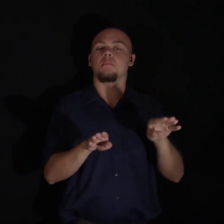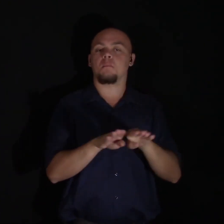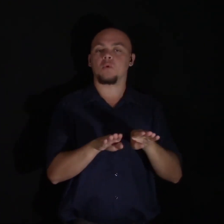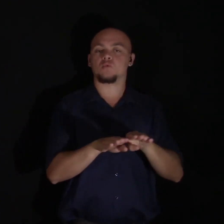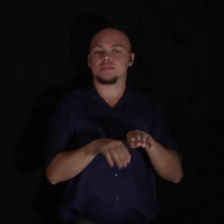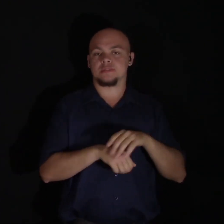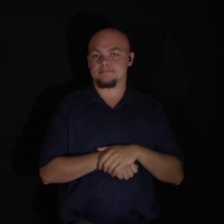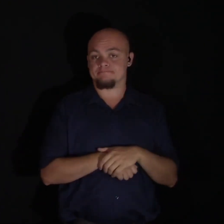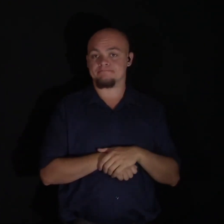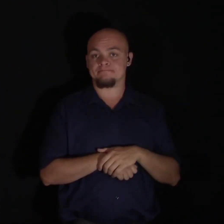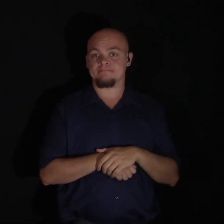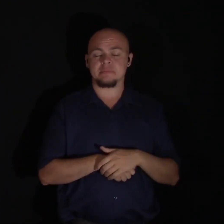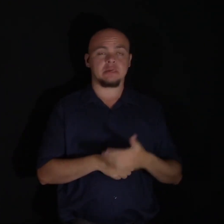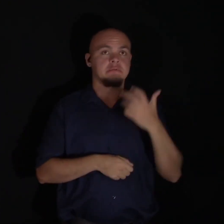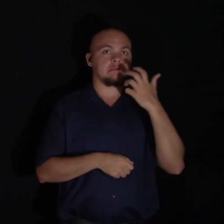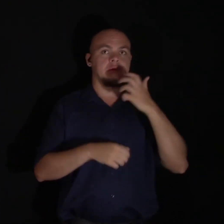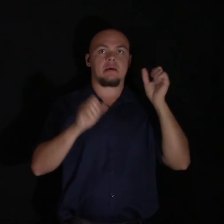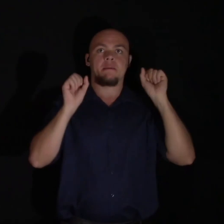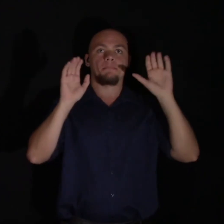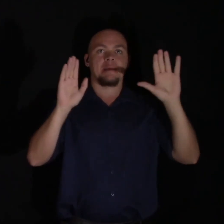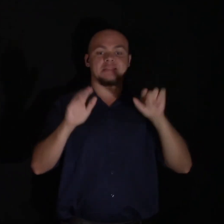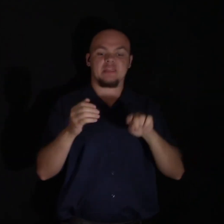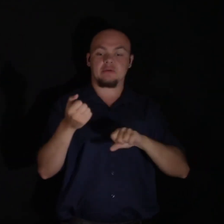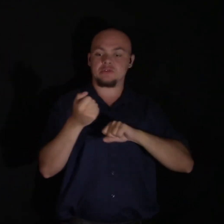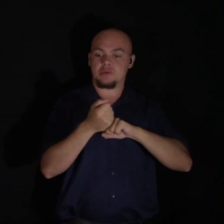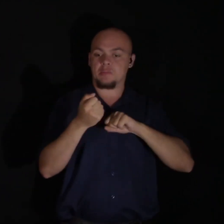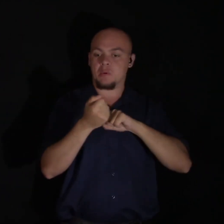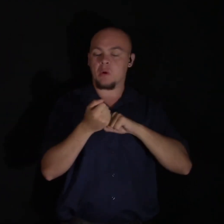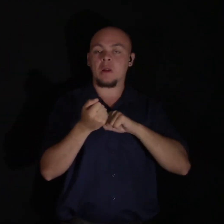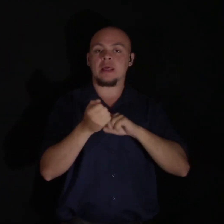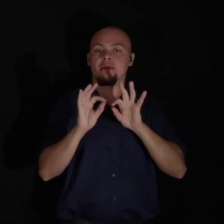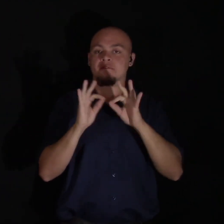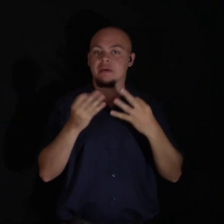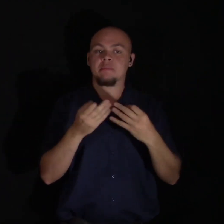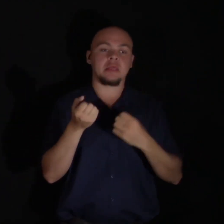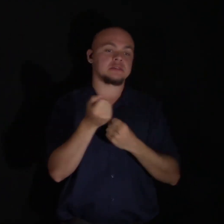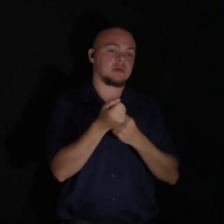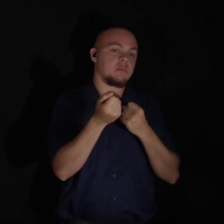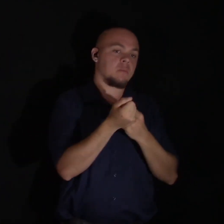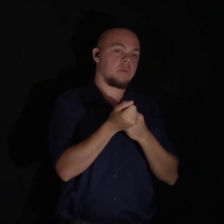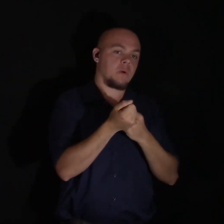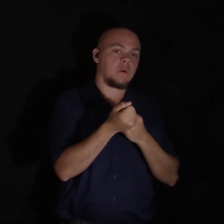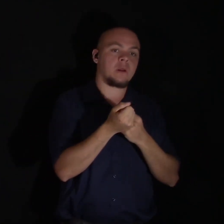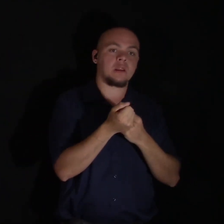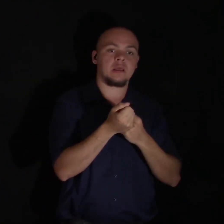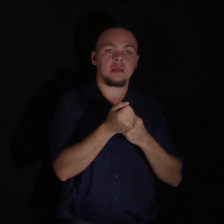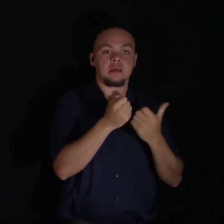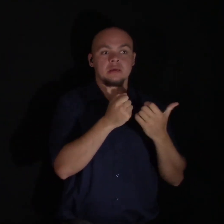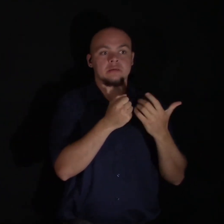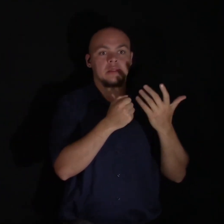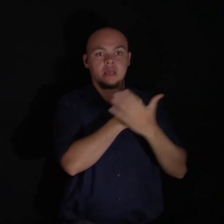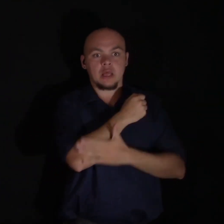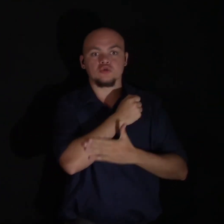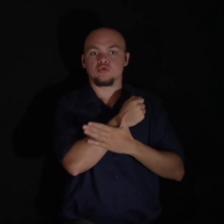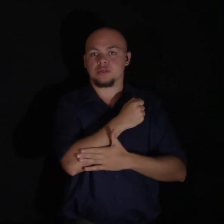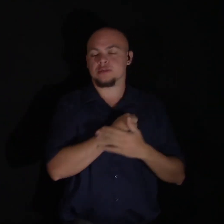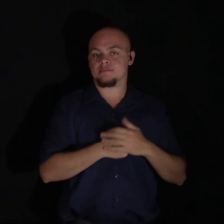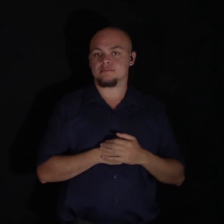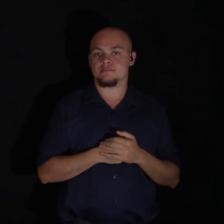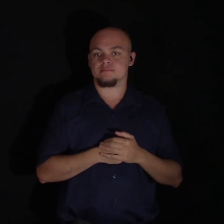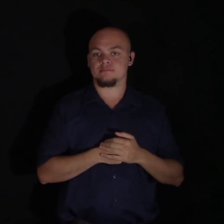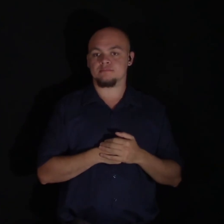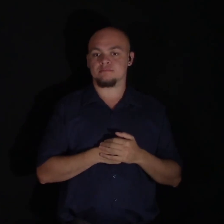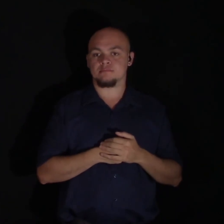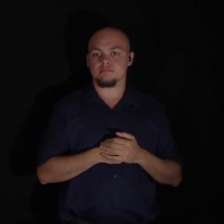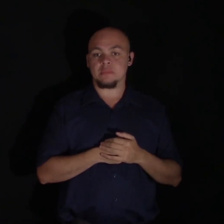It was amazing. They were supporting thousands of family members. They were supporting their community. They were helping defend their country. And the feeling of despair that I had